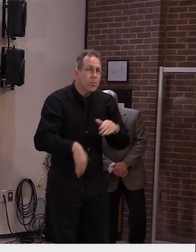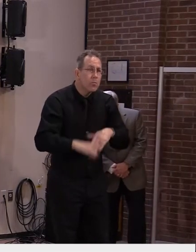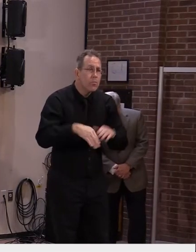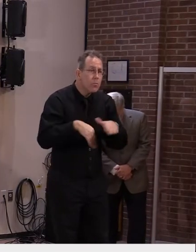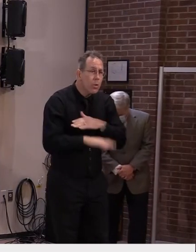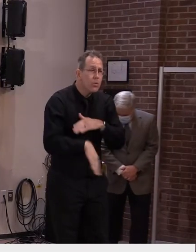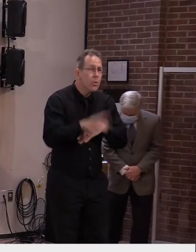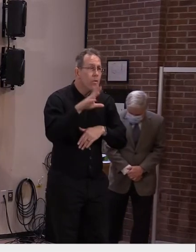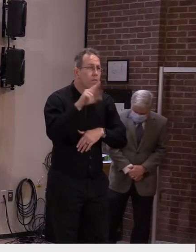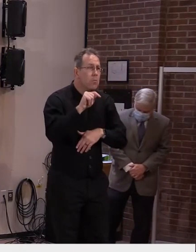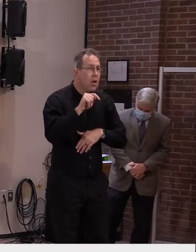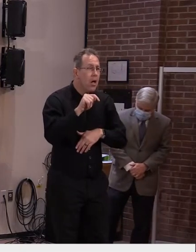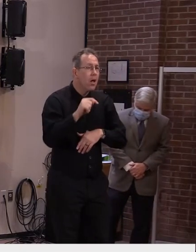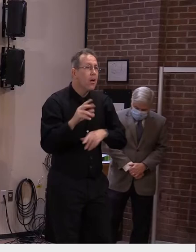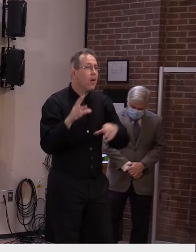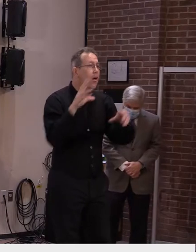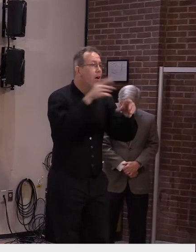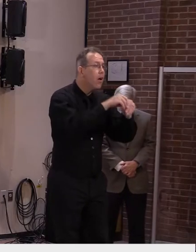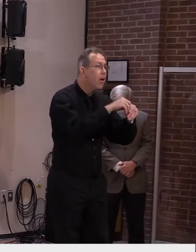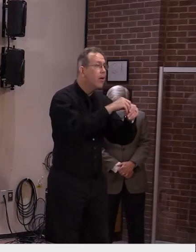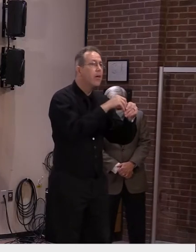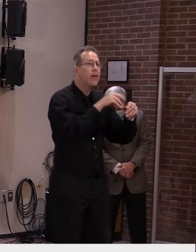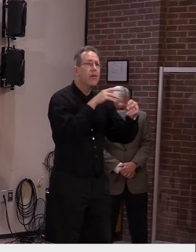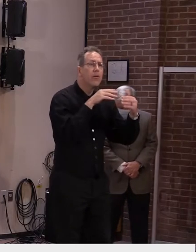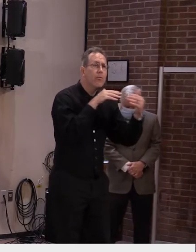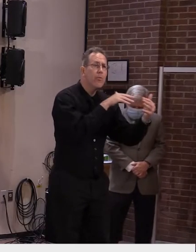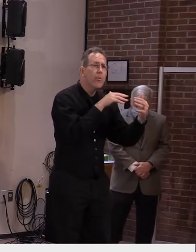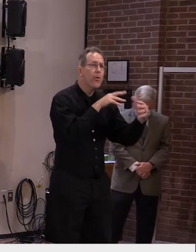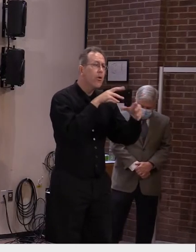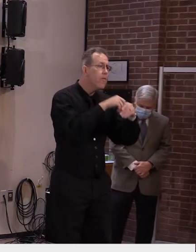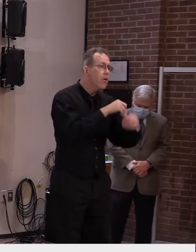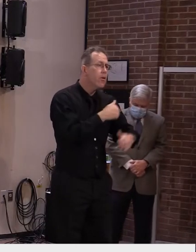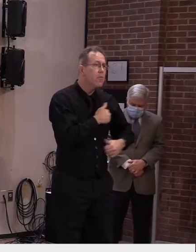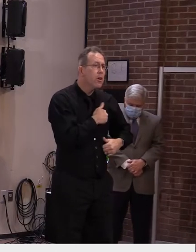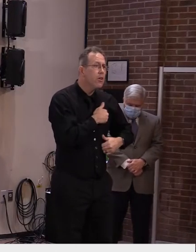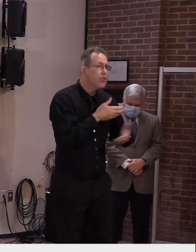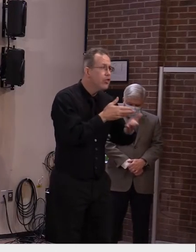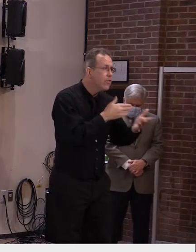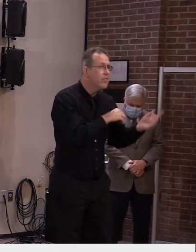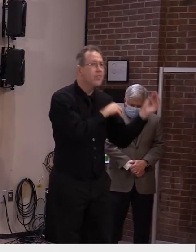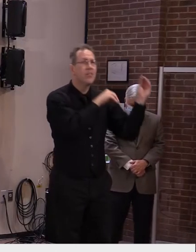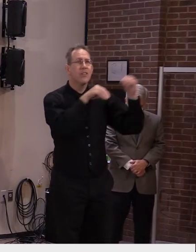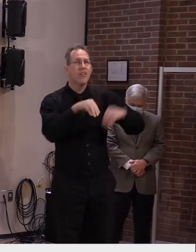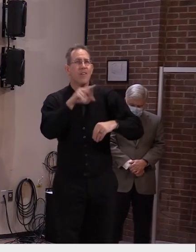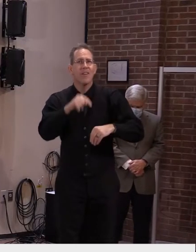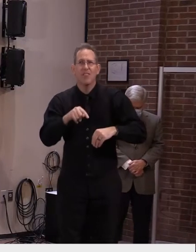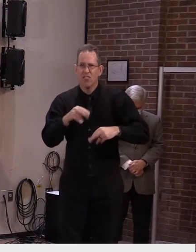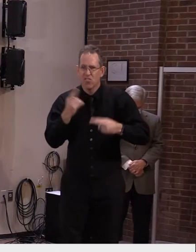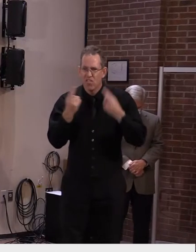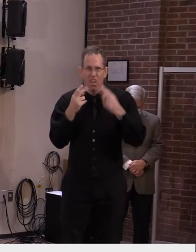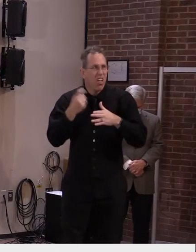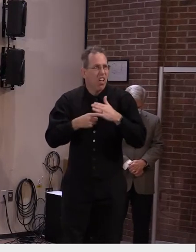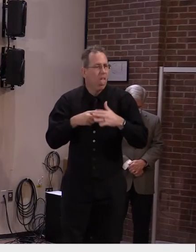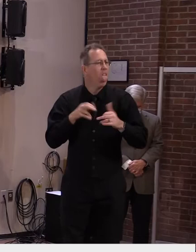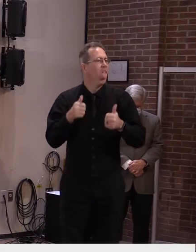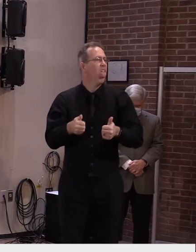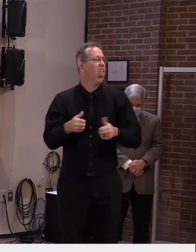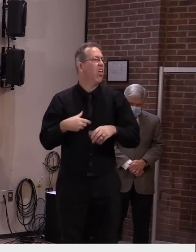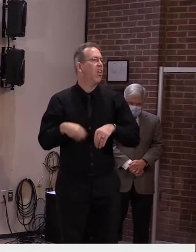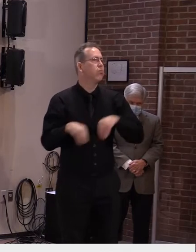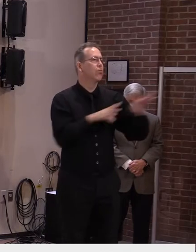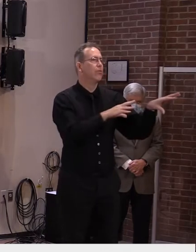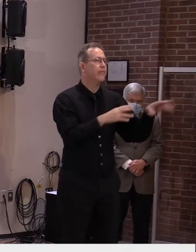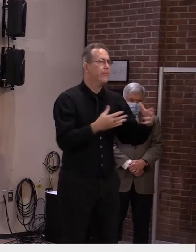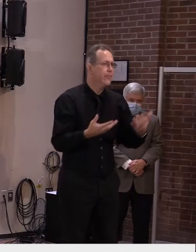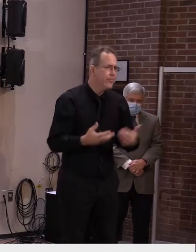state after serving just for that specific reason, but I appreciate that. One last question. I know it's early on, but have you received